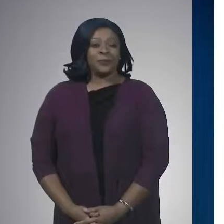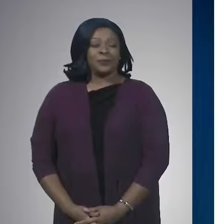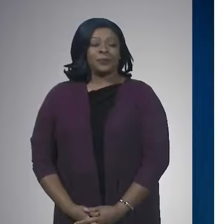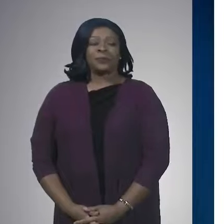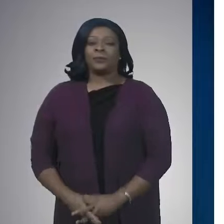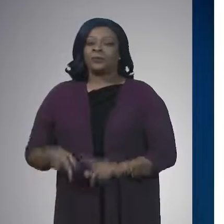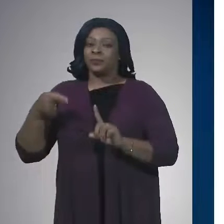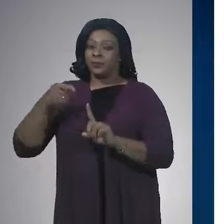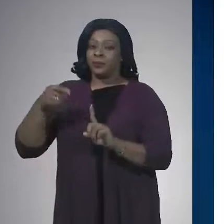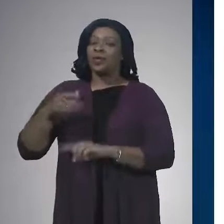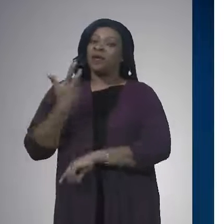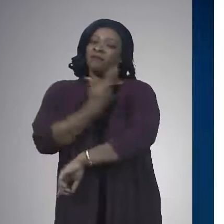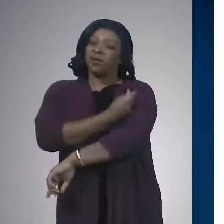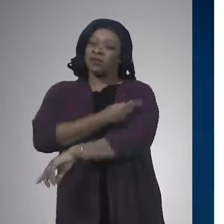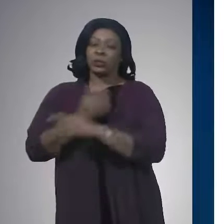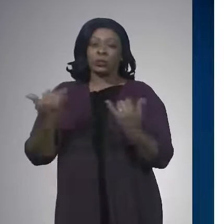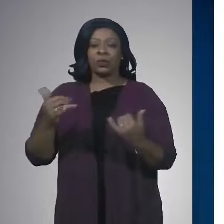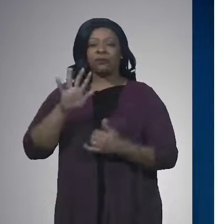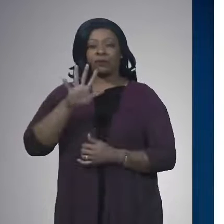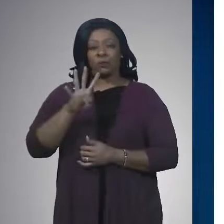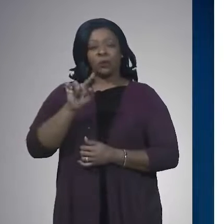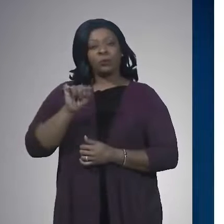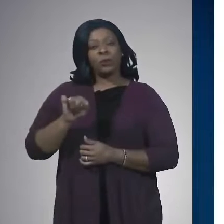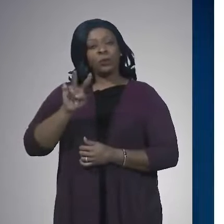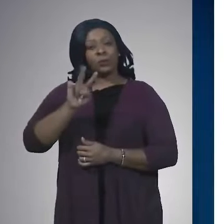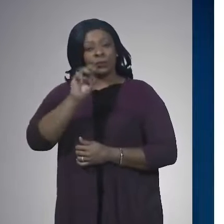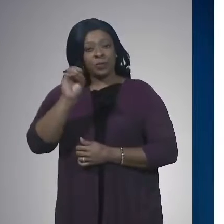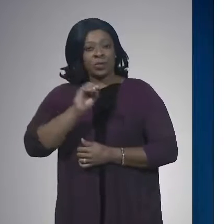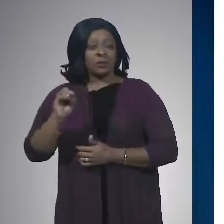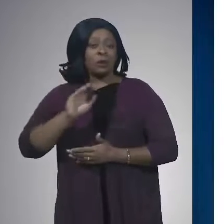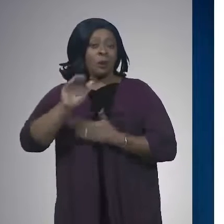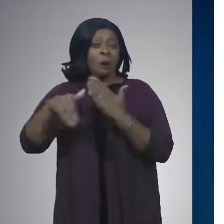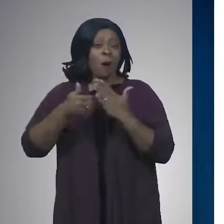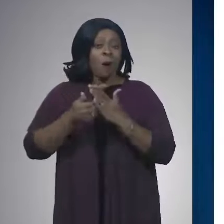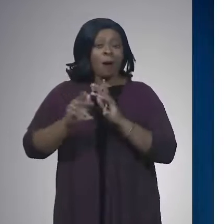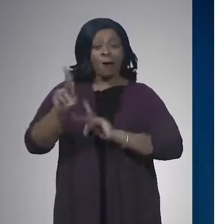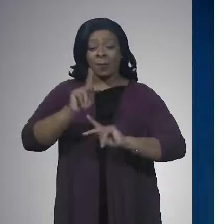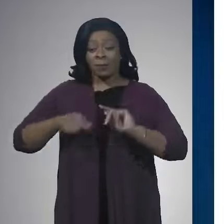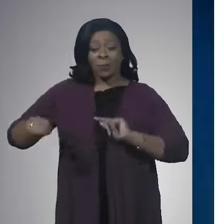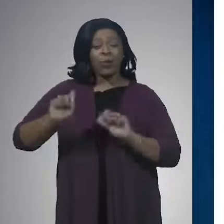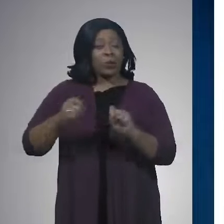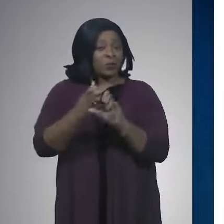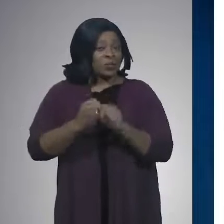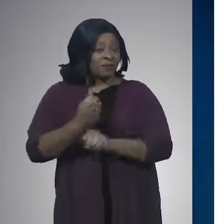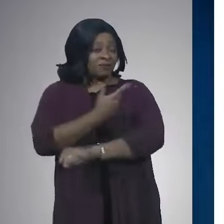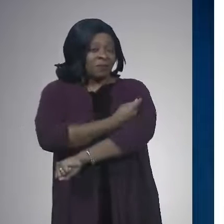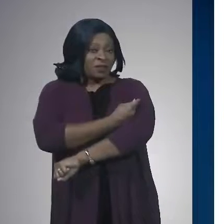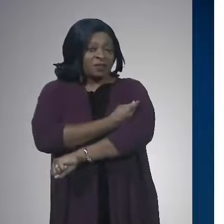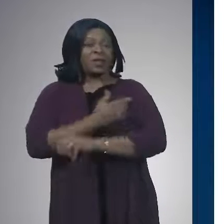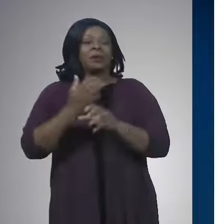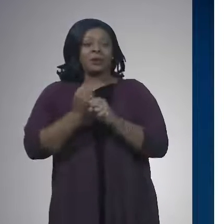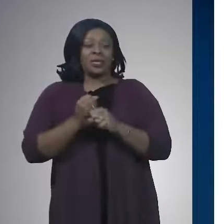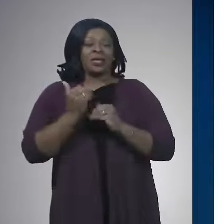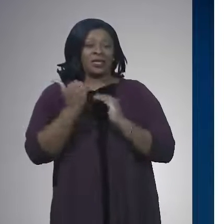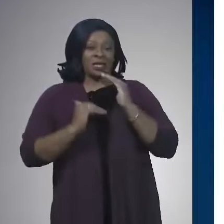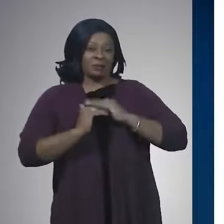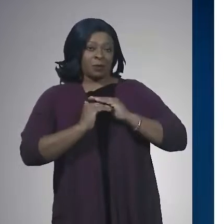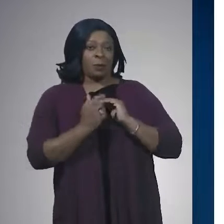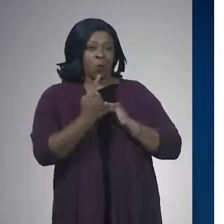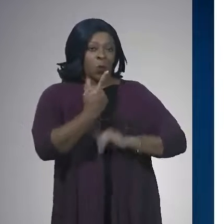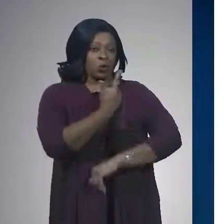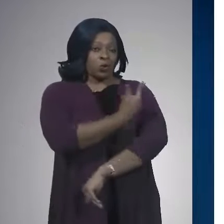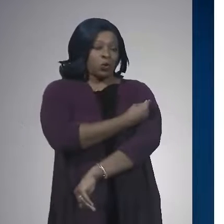Regarding vaccinations, currently 54.2% of the eligible population has received at least one dose